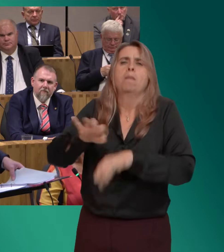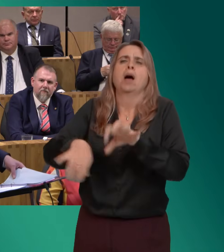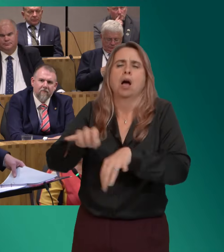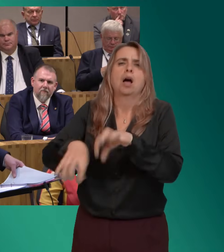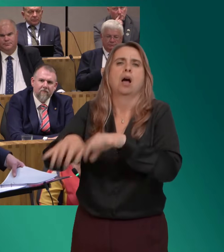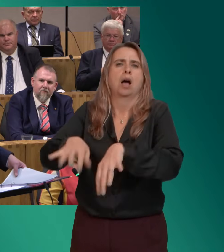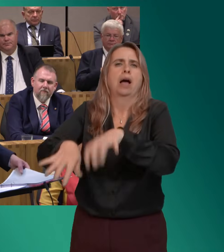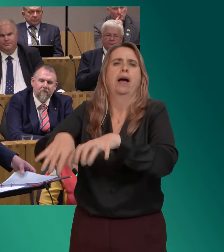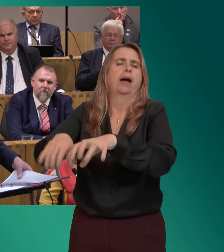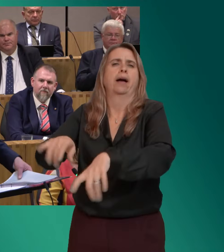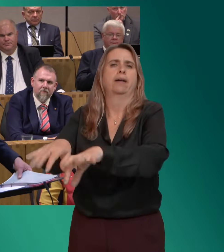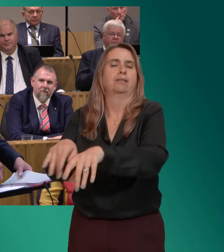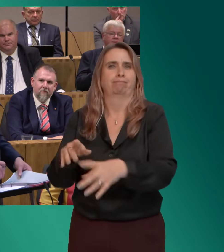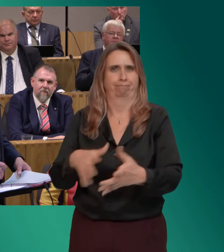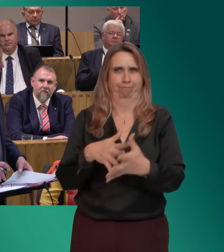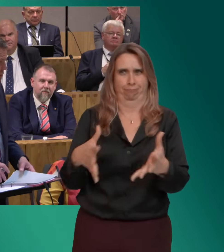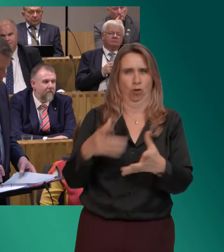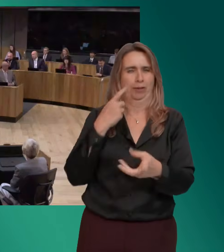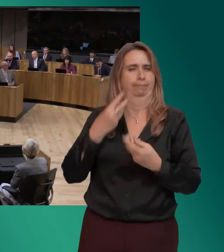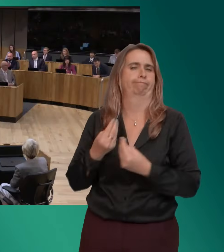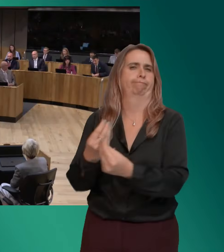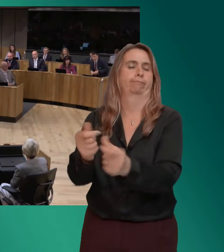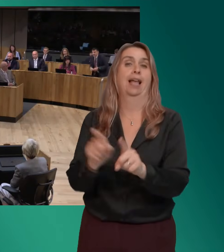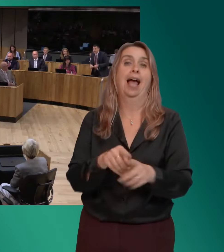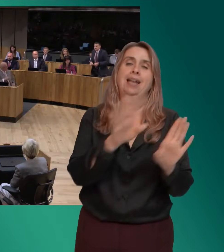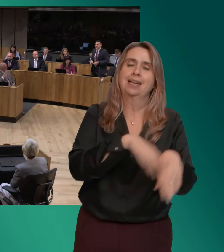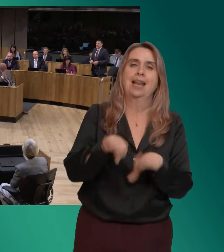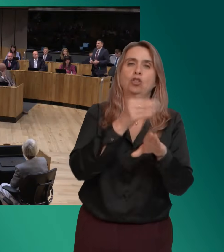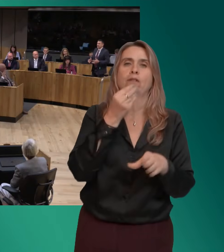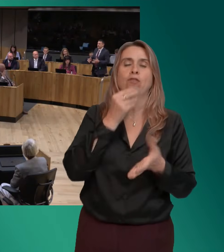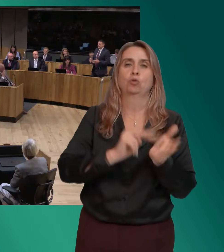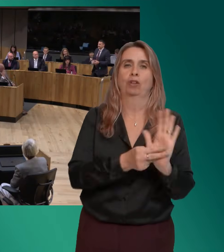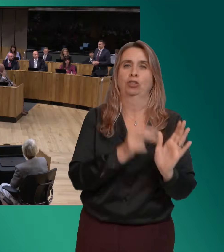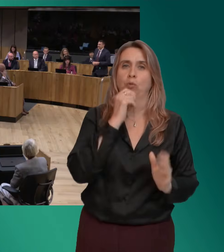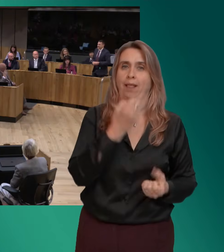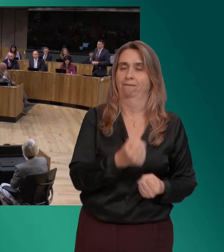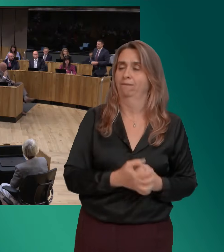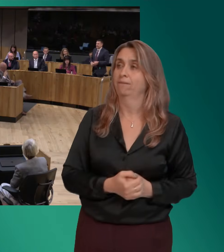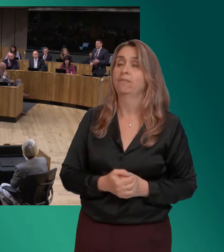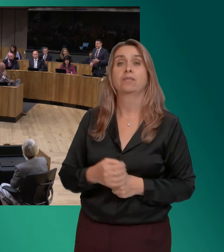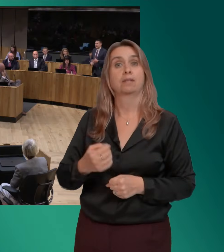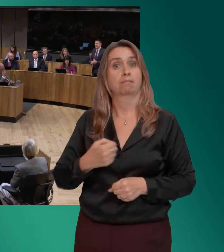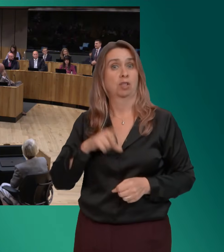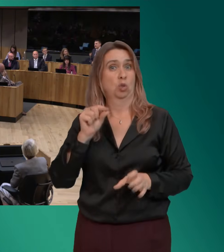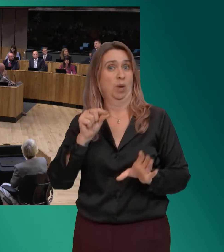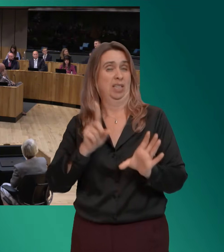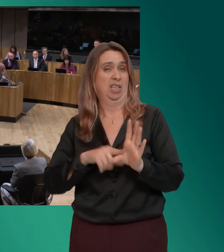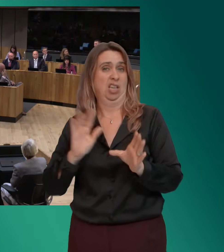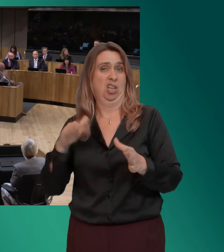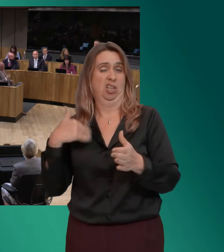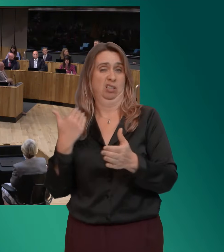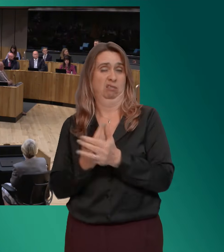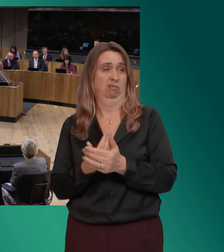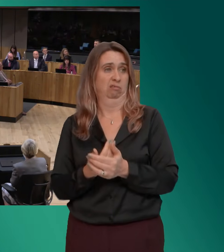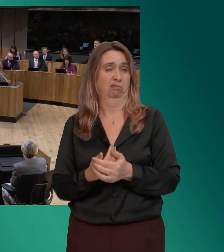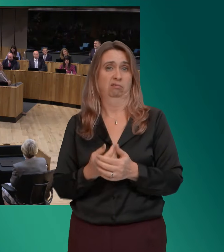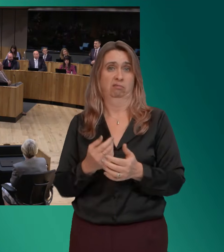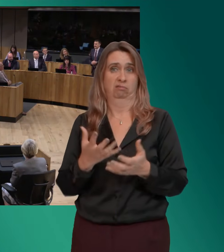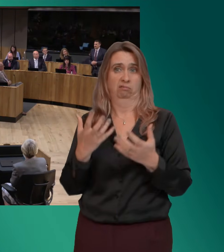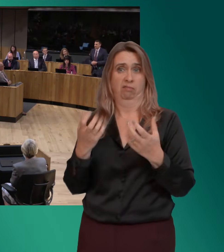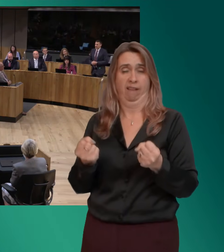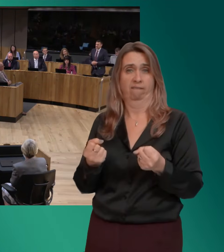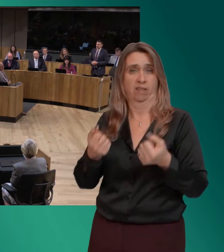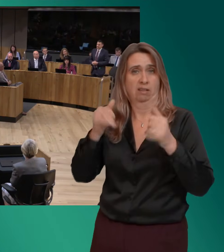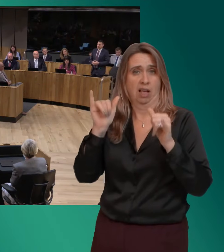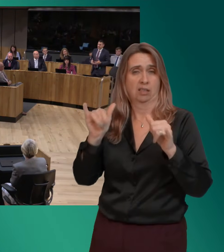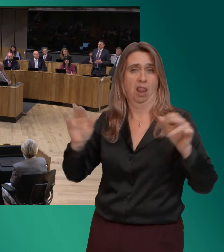work on a new and comprehensive national food strategy. First Minister, over 2 decades, the Welsh suckler herd has fallen by over 40%